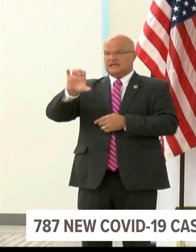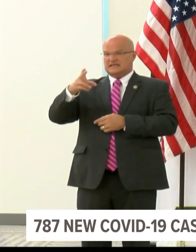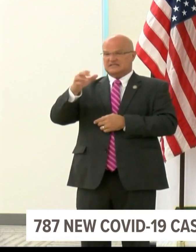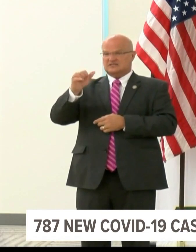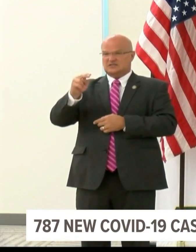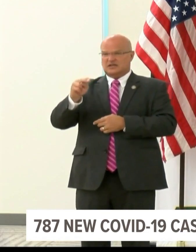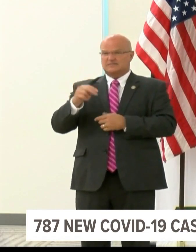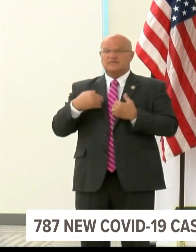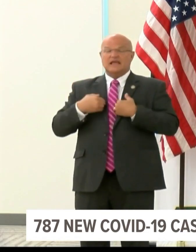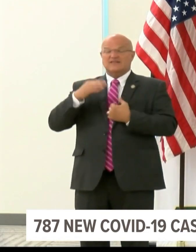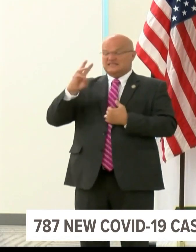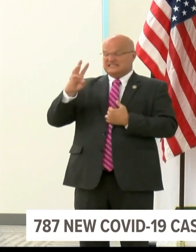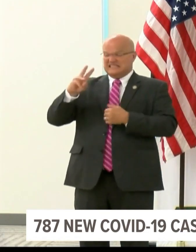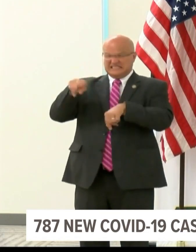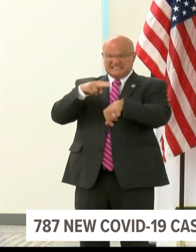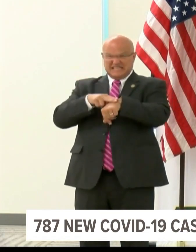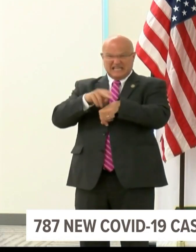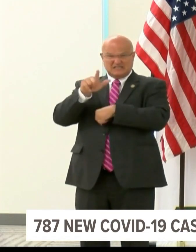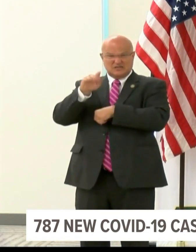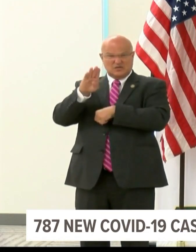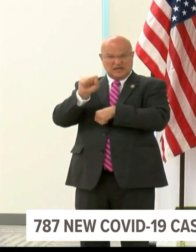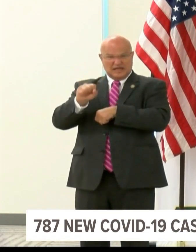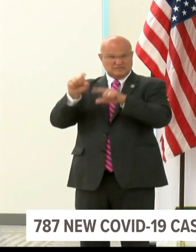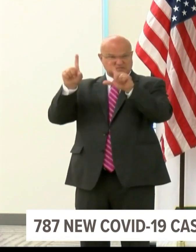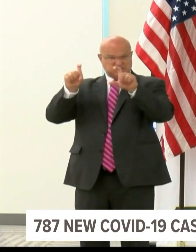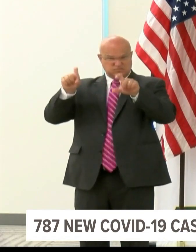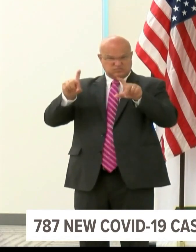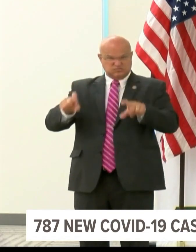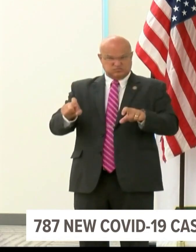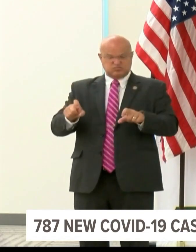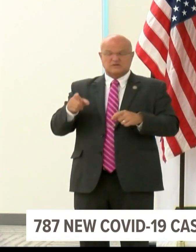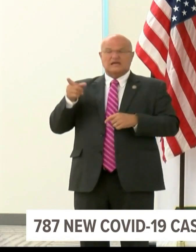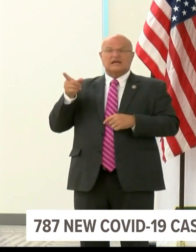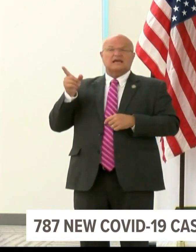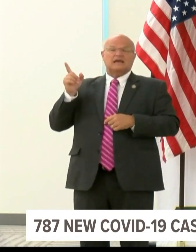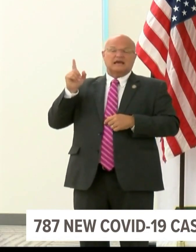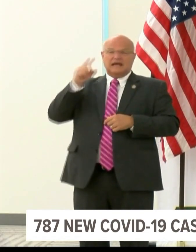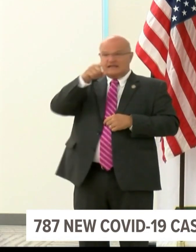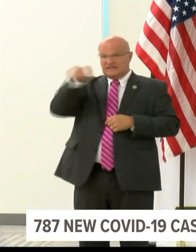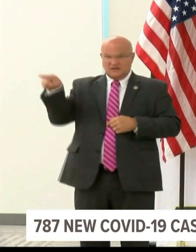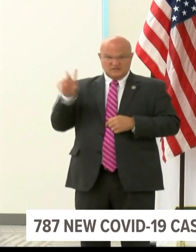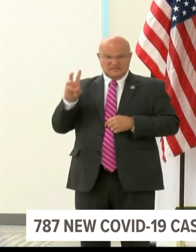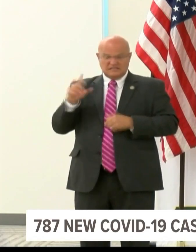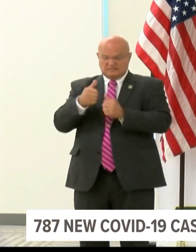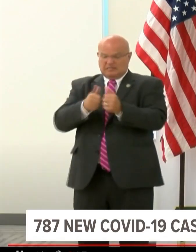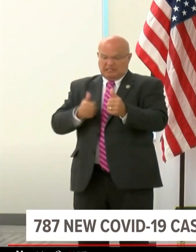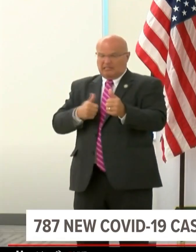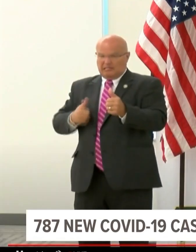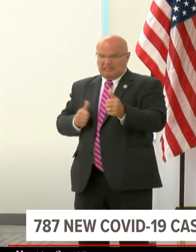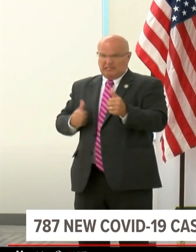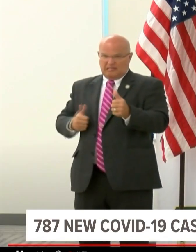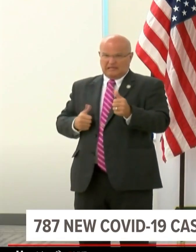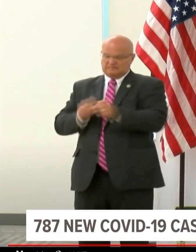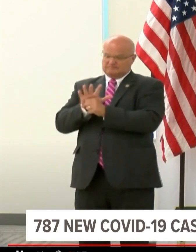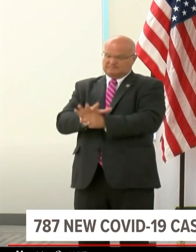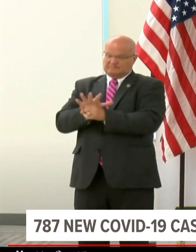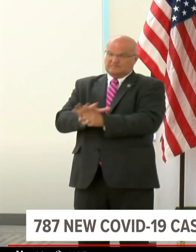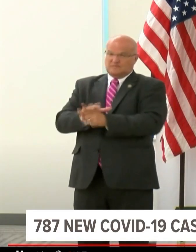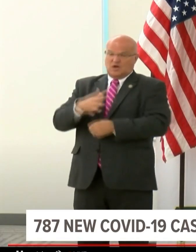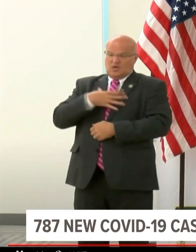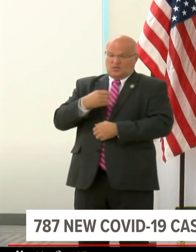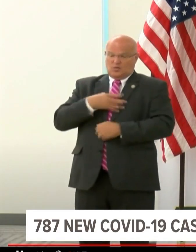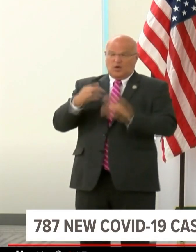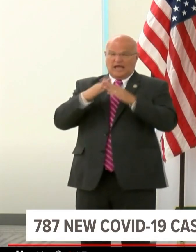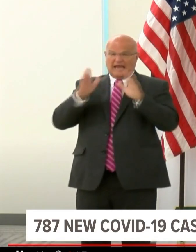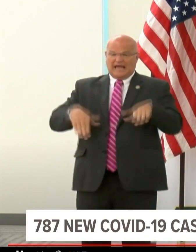national commercial labs, and they've been under the gun. They've been behind. And so the White